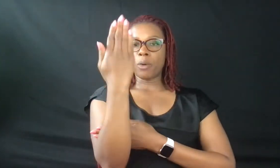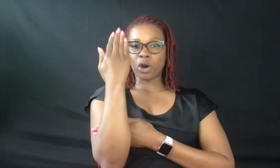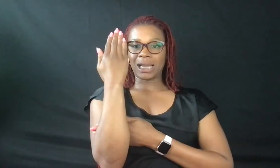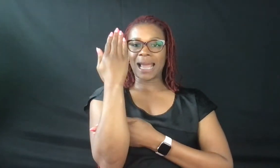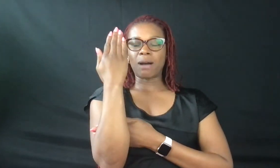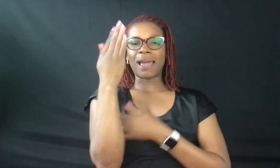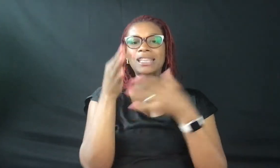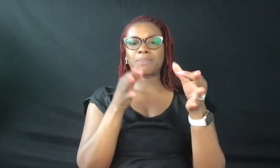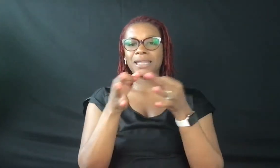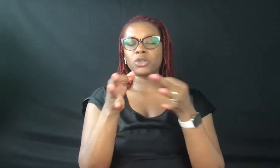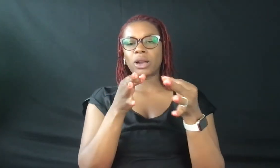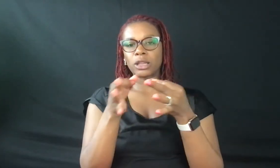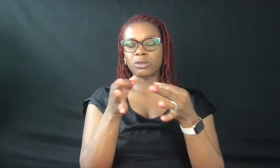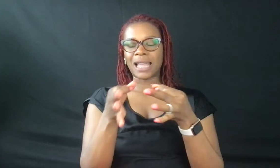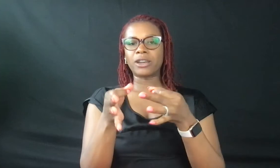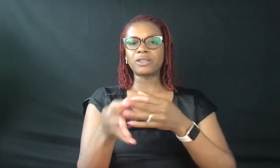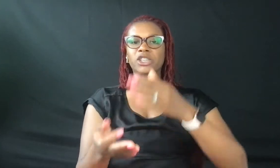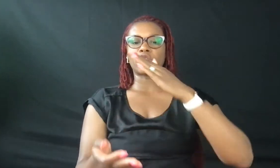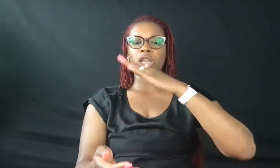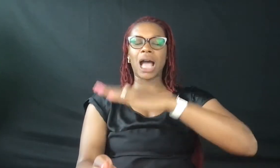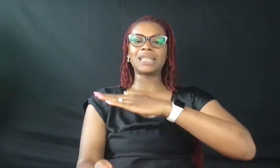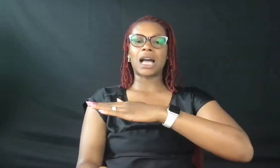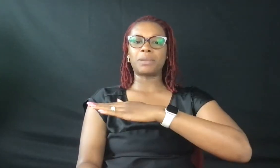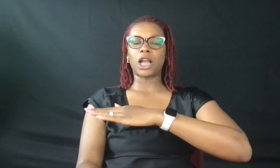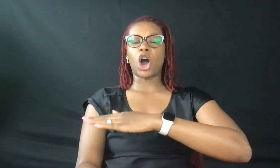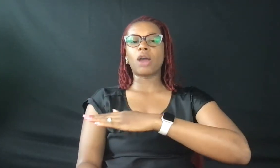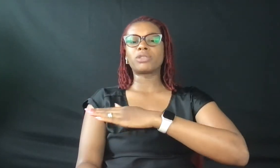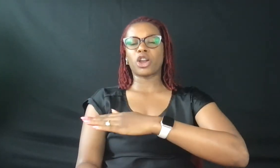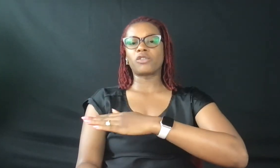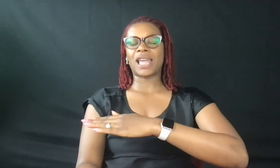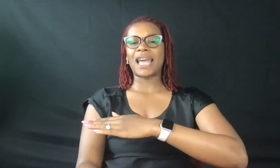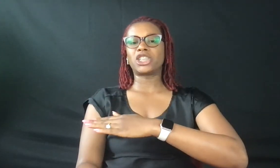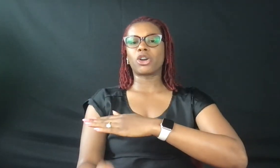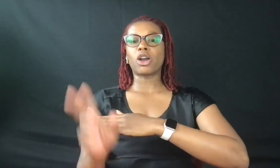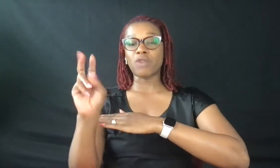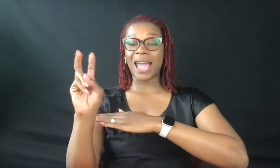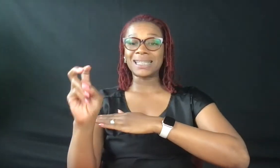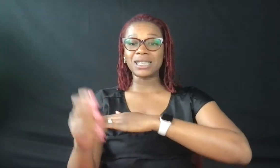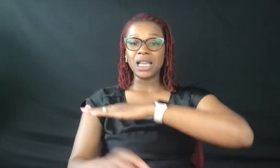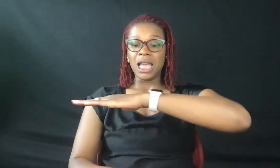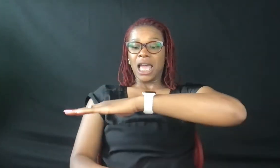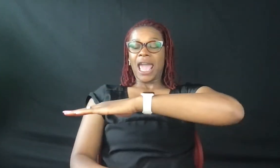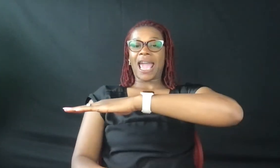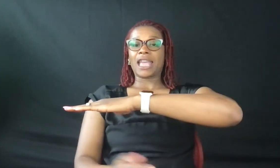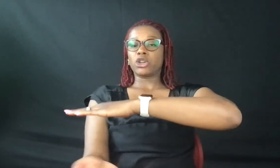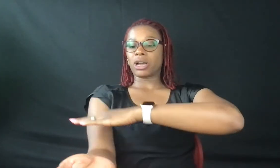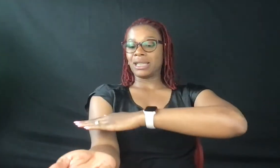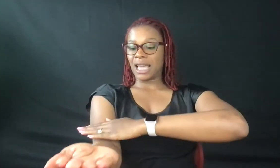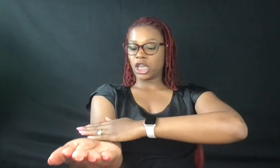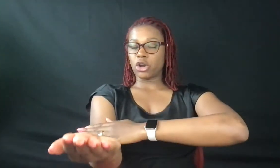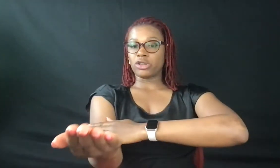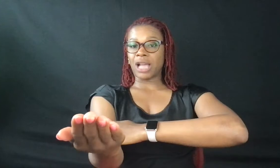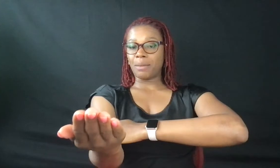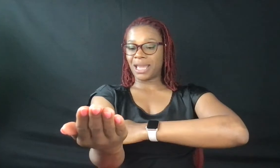morning. How I explained it to our little signers is your non-dominant arm serves as your horizon, and you're going to take your dominant